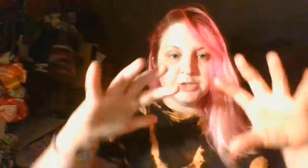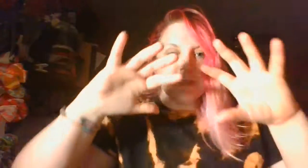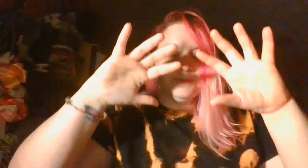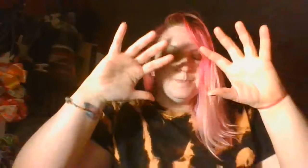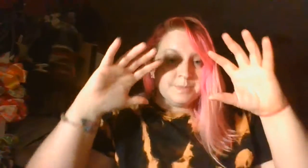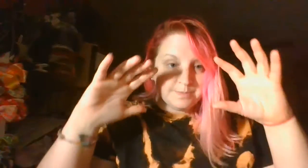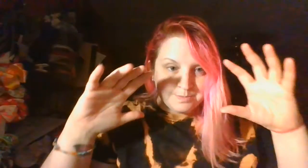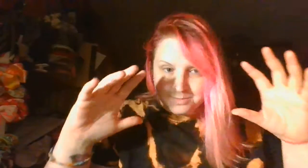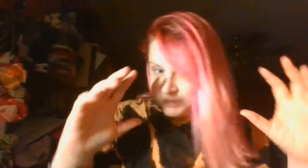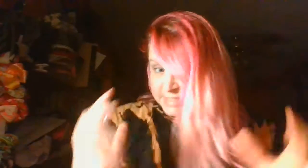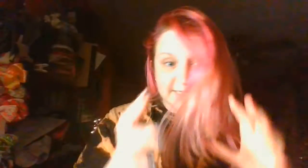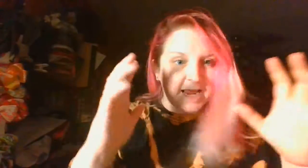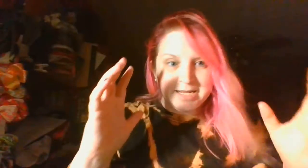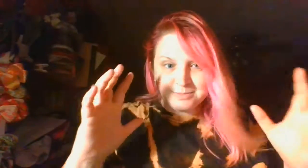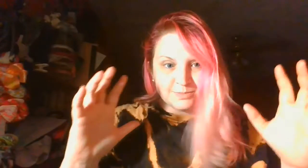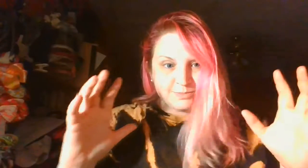country, state,